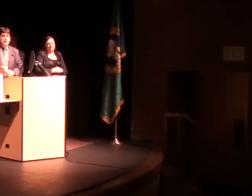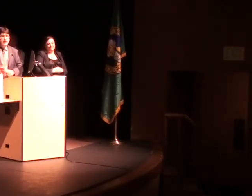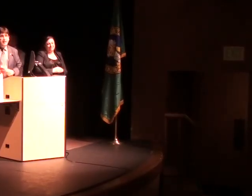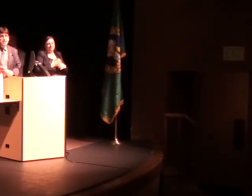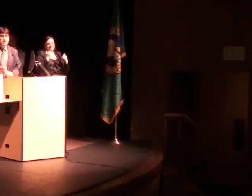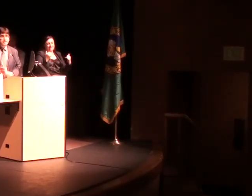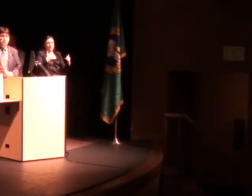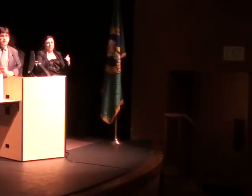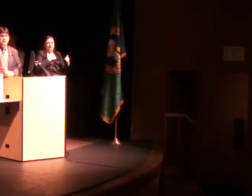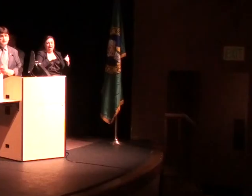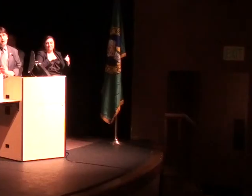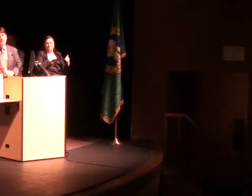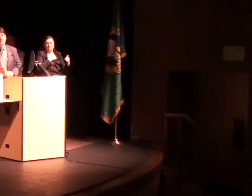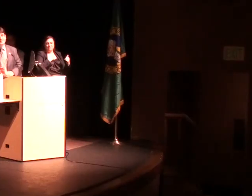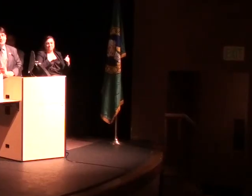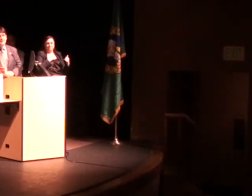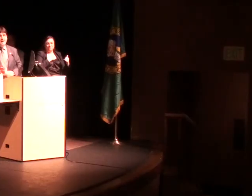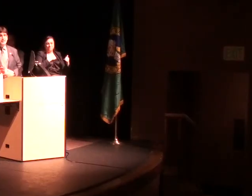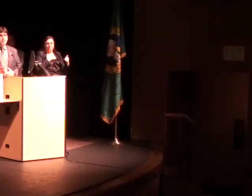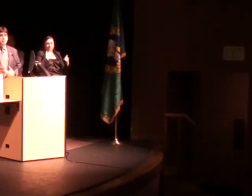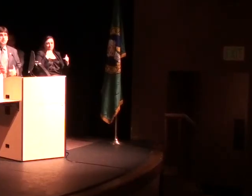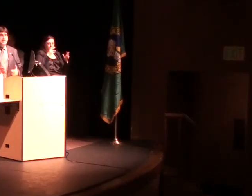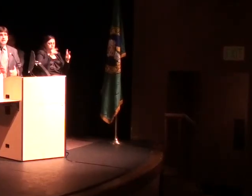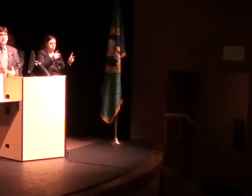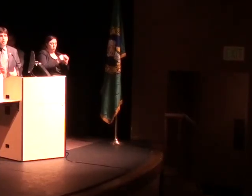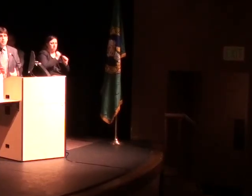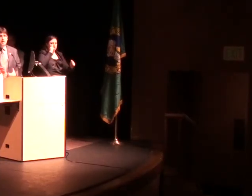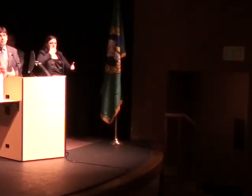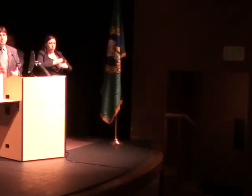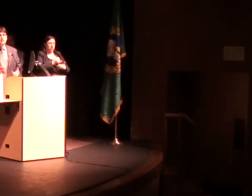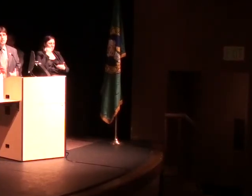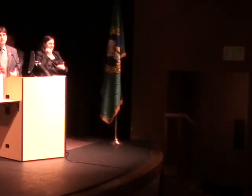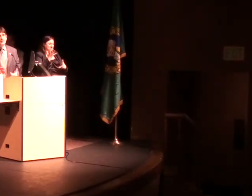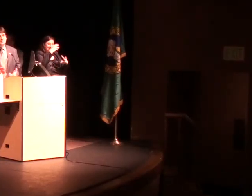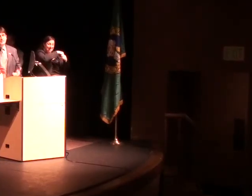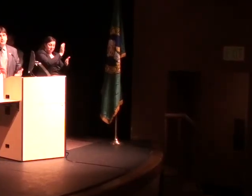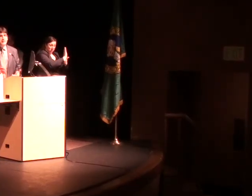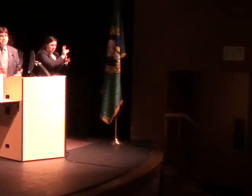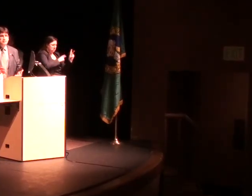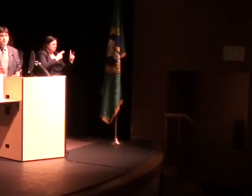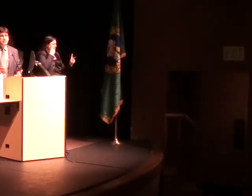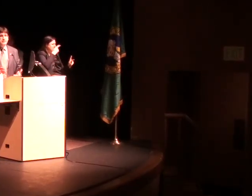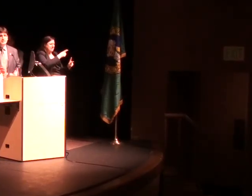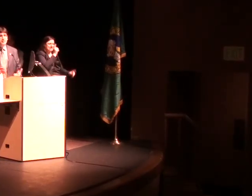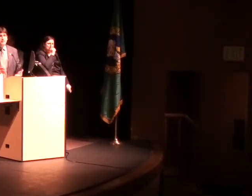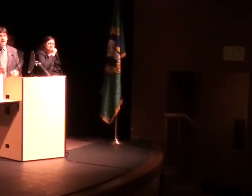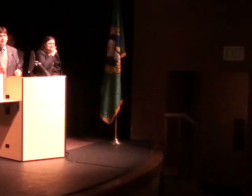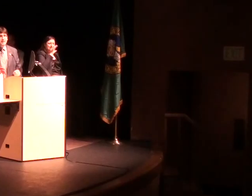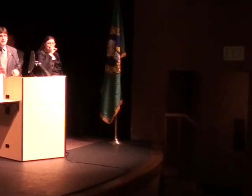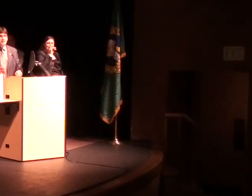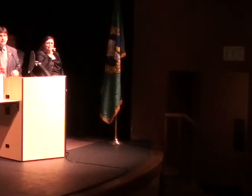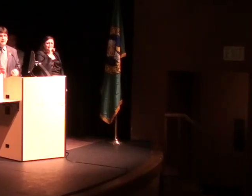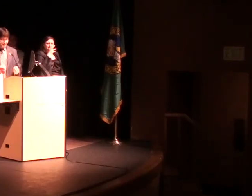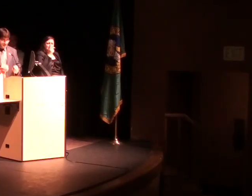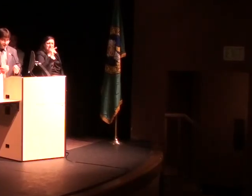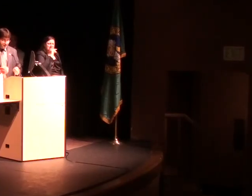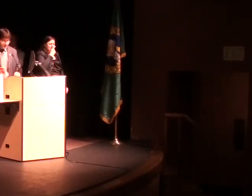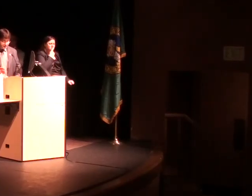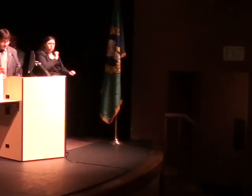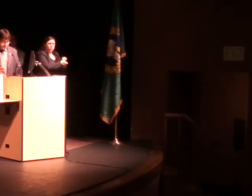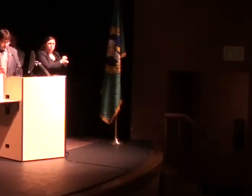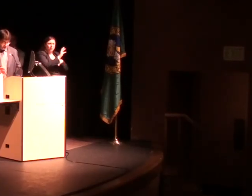we have Gerardo with his daughter, and you put that in a movie and people is going to say, this is fiction, you know, this is not real,